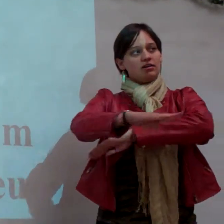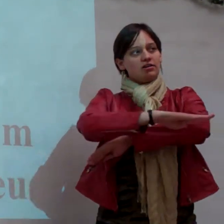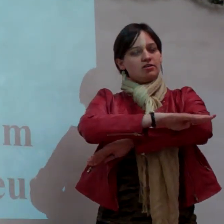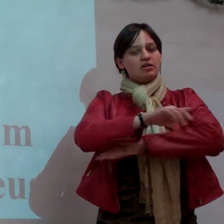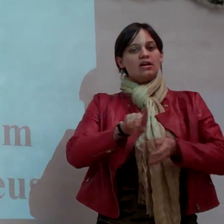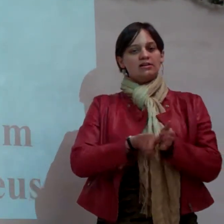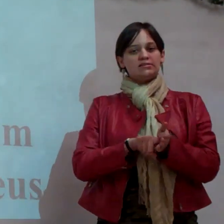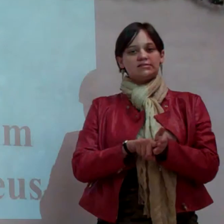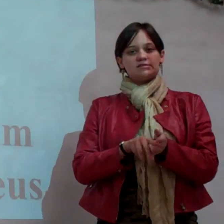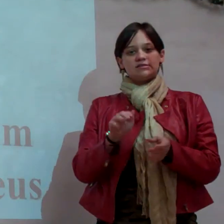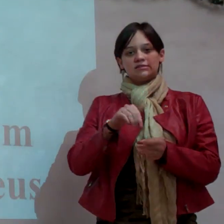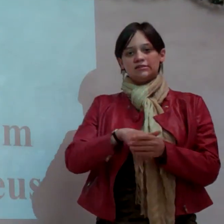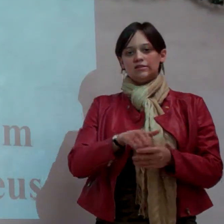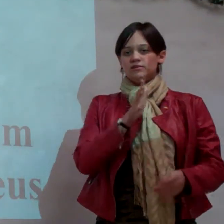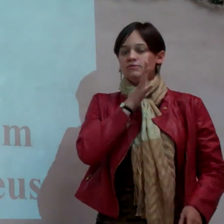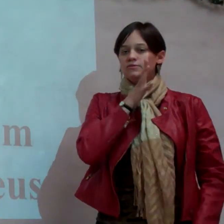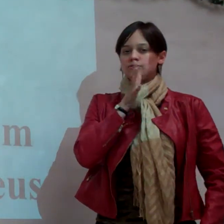Ager est in fundo